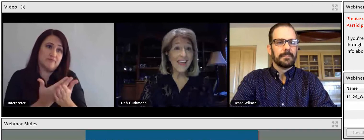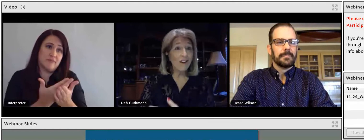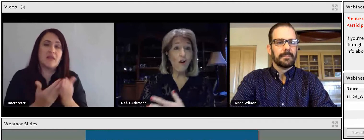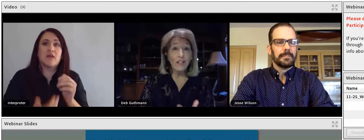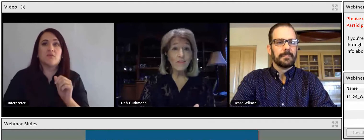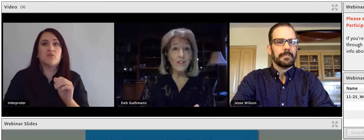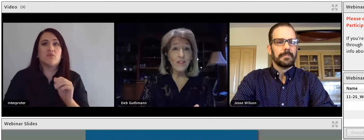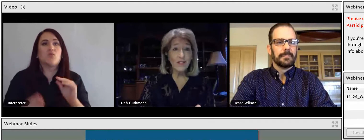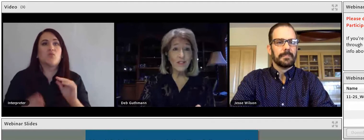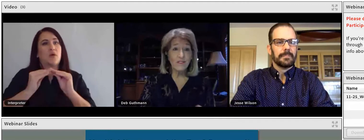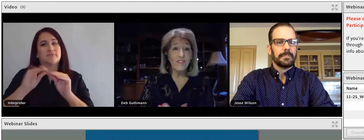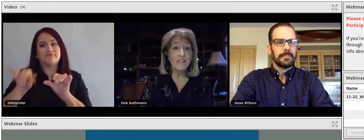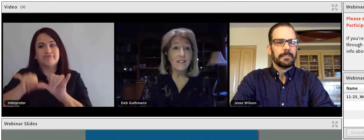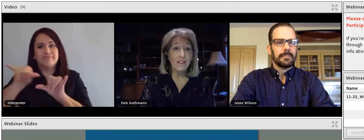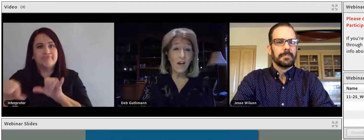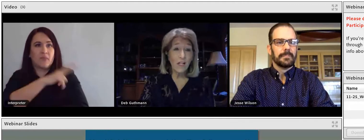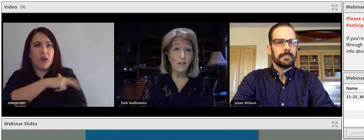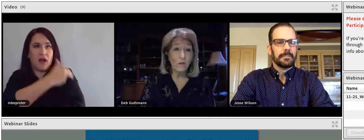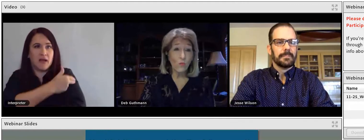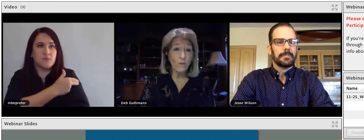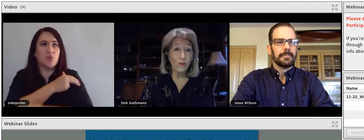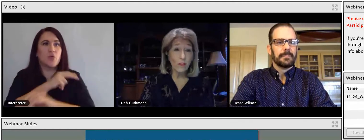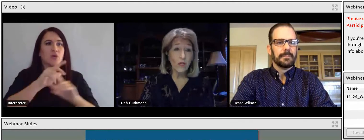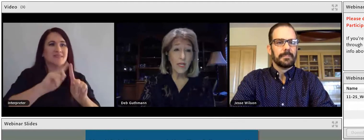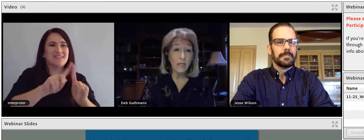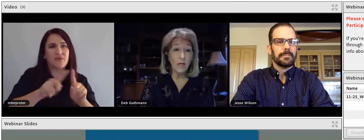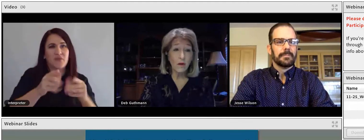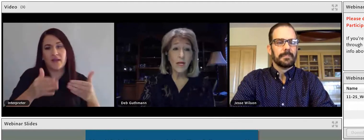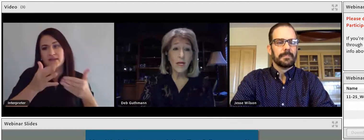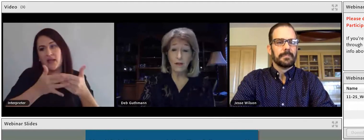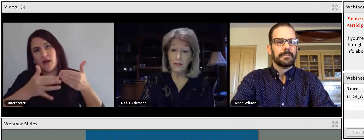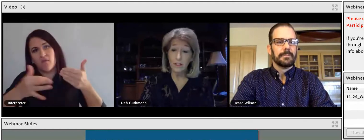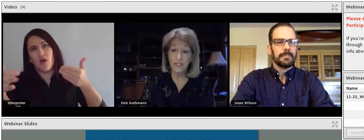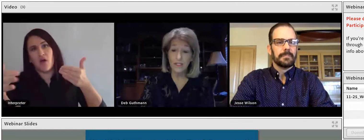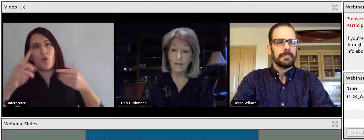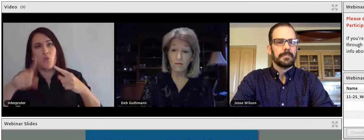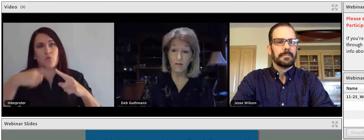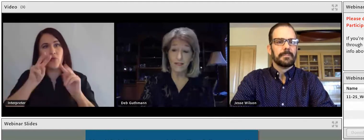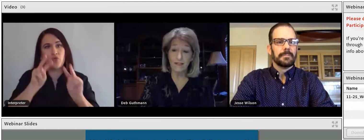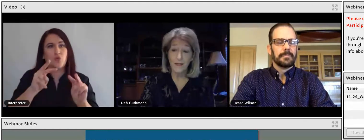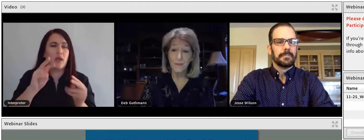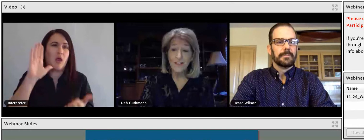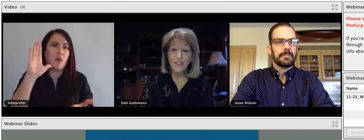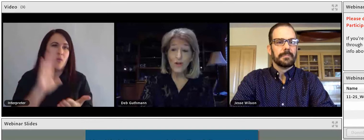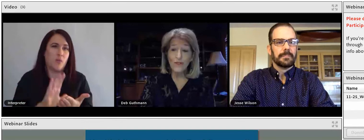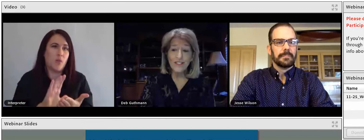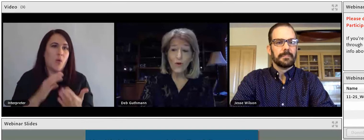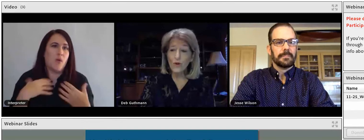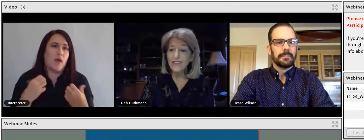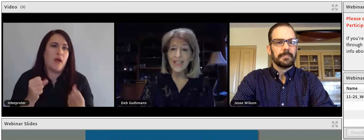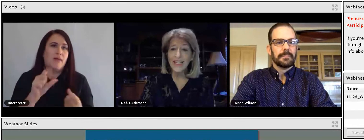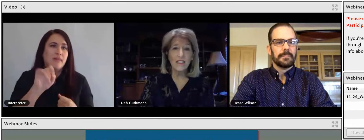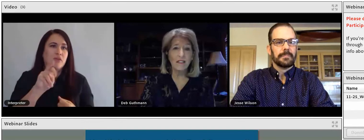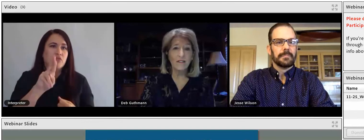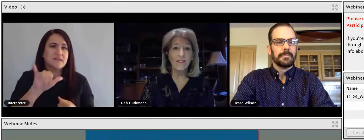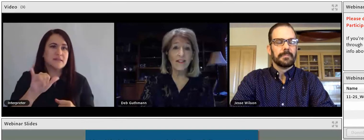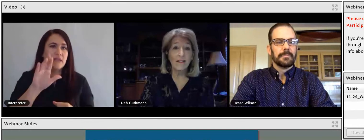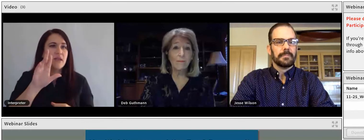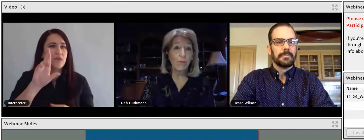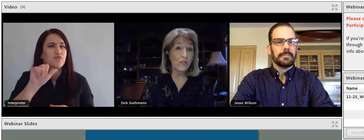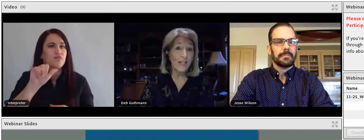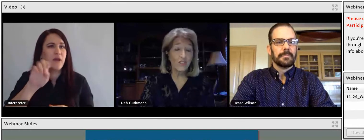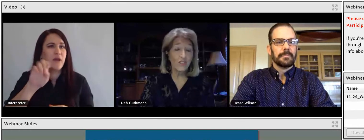hospitalization and all of those kinds of things that follow when we're looking at low health literacy rates. So this whole